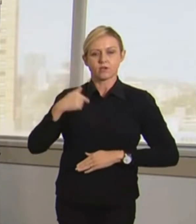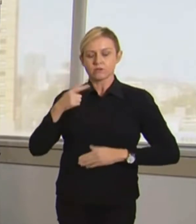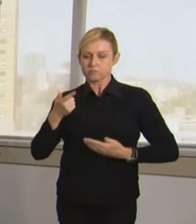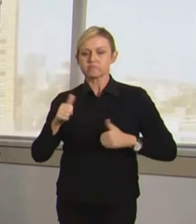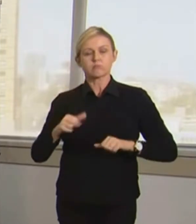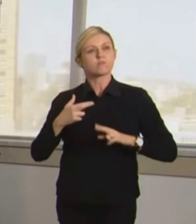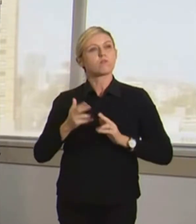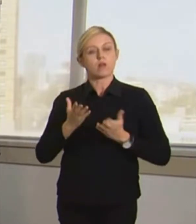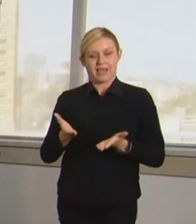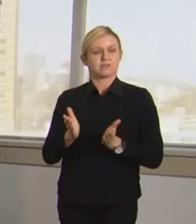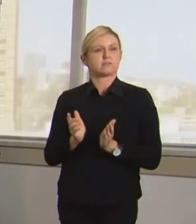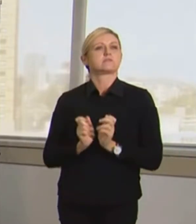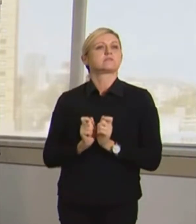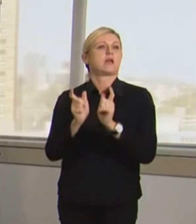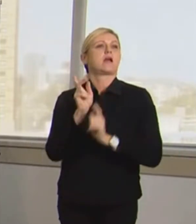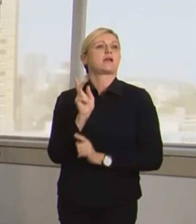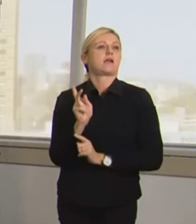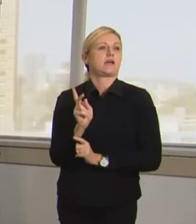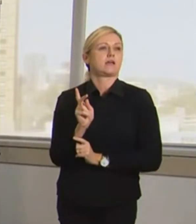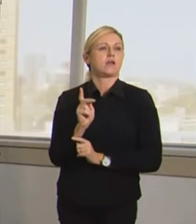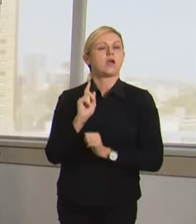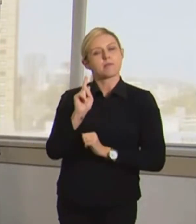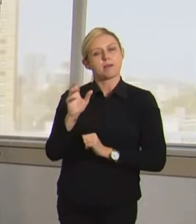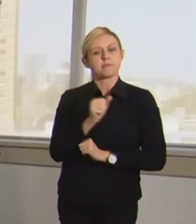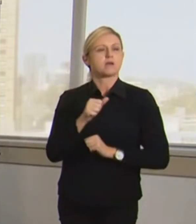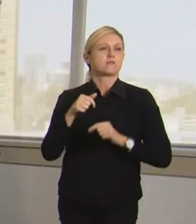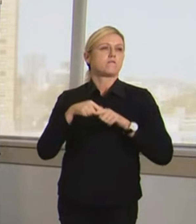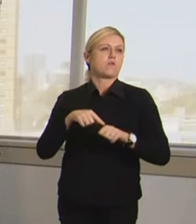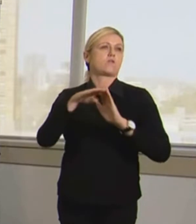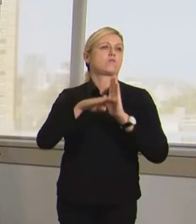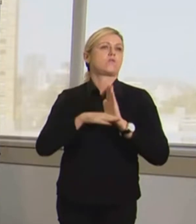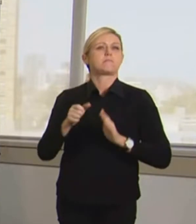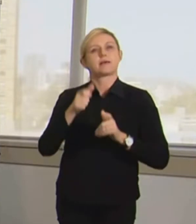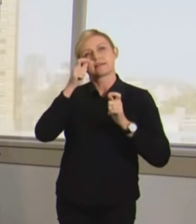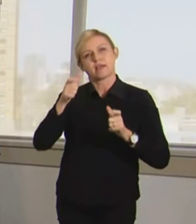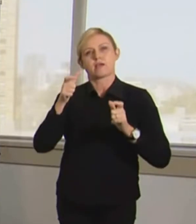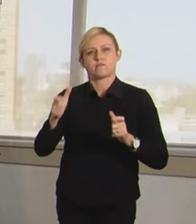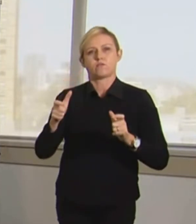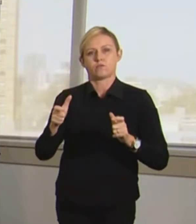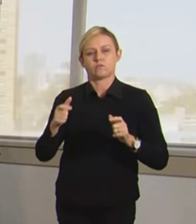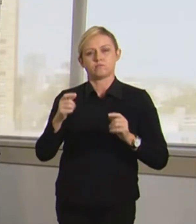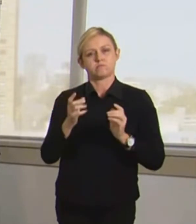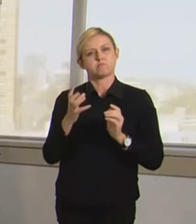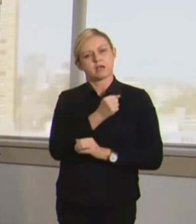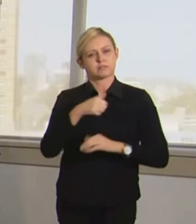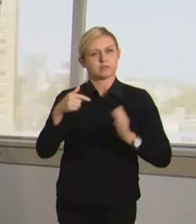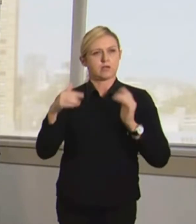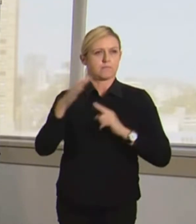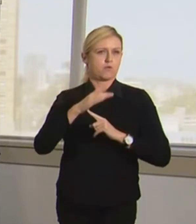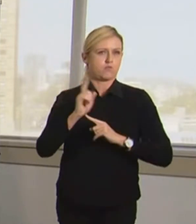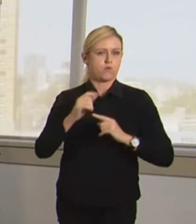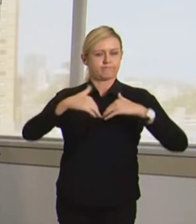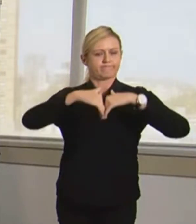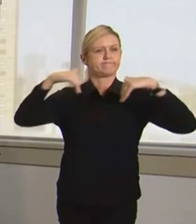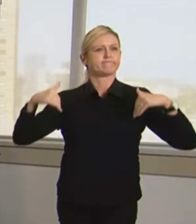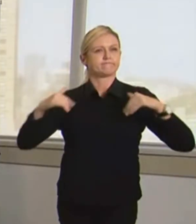is responsible and careful, and particularly around the basic message of social distancing. So Dr. Chant